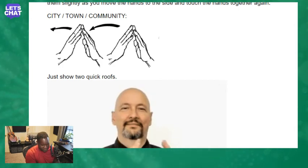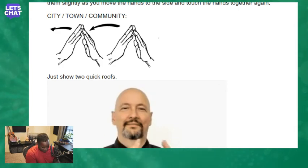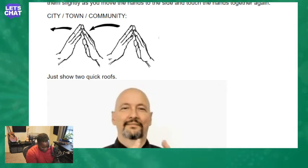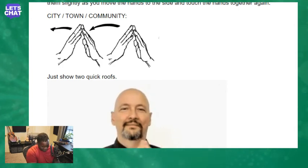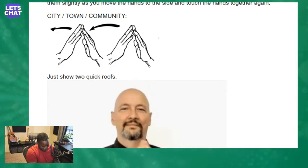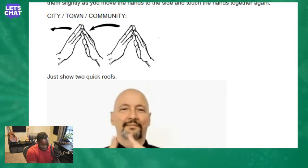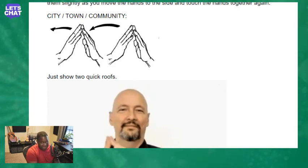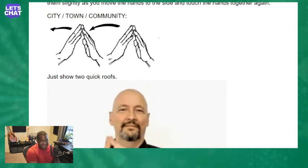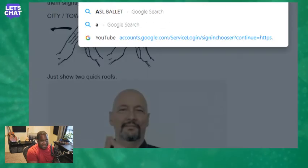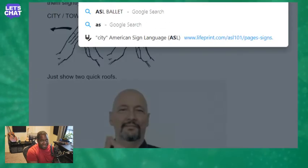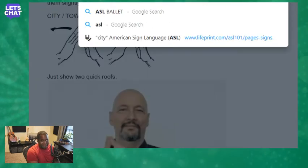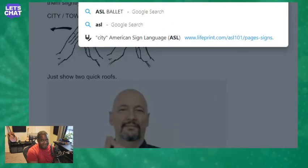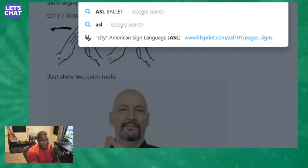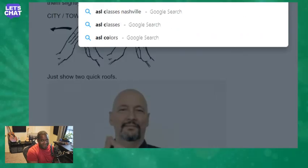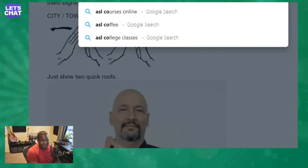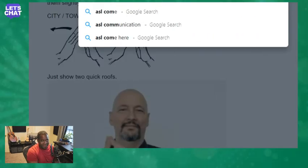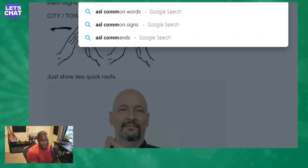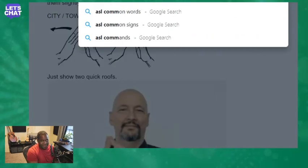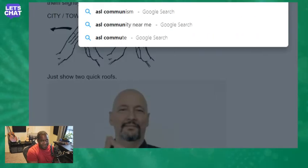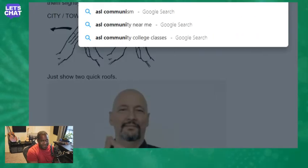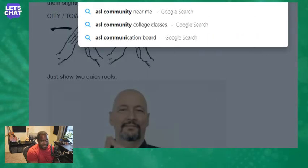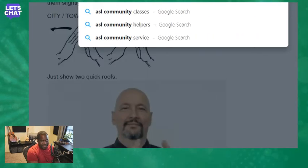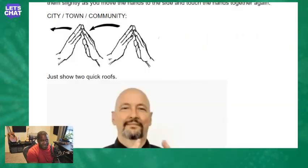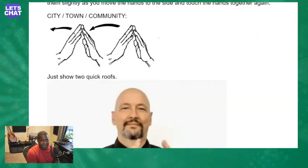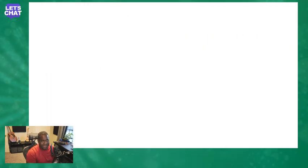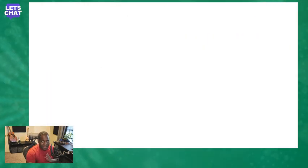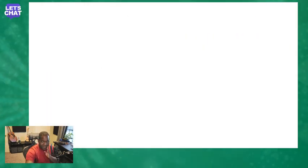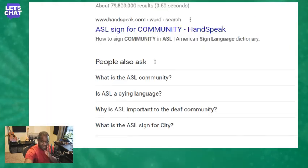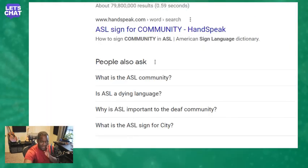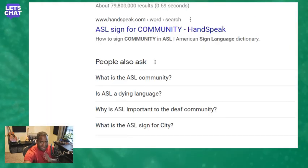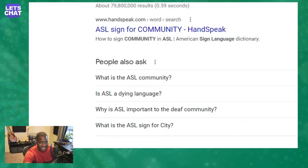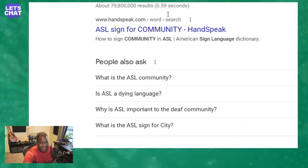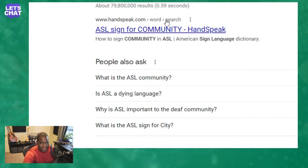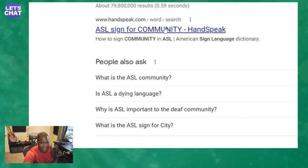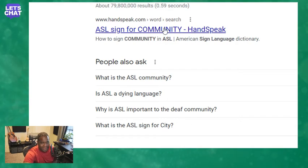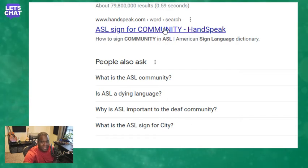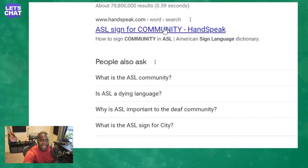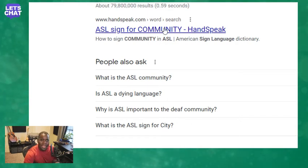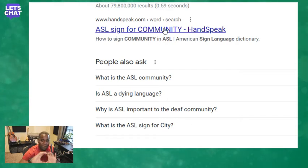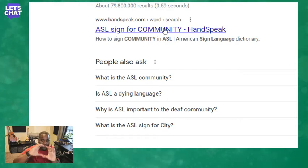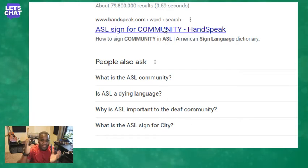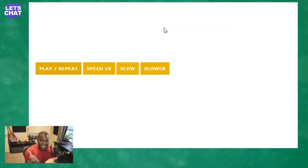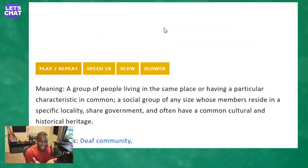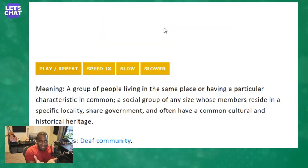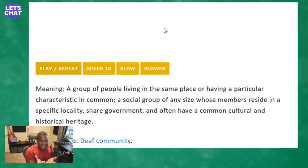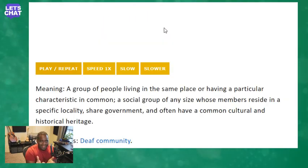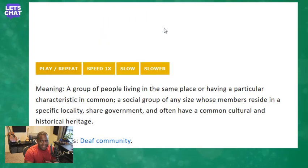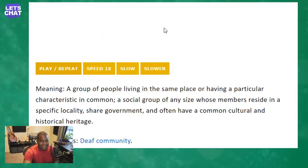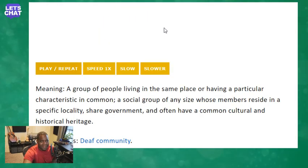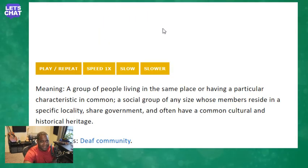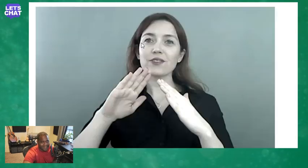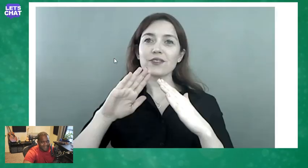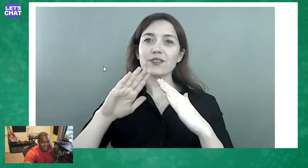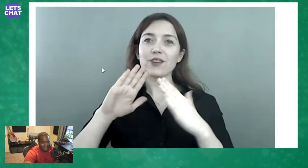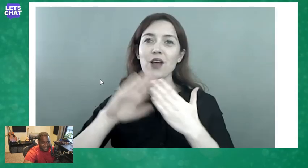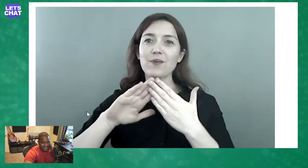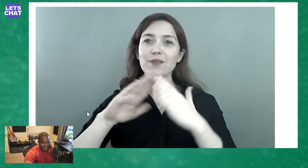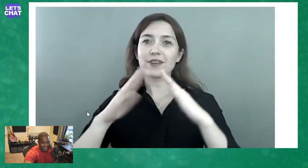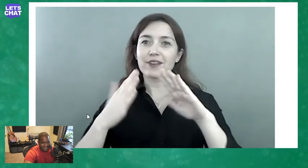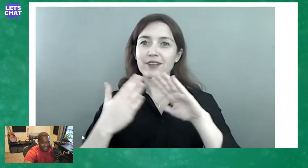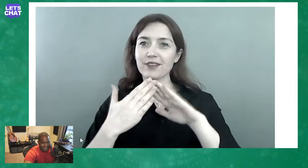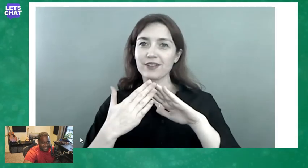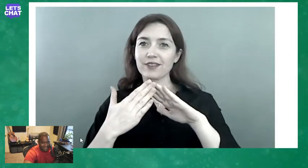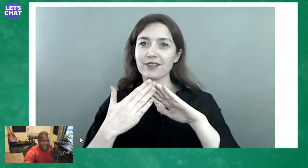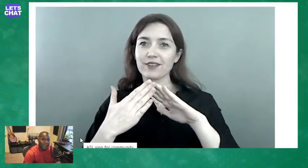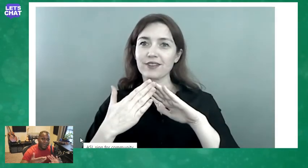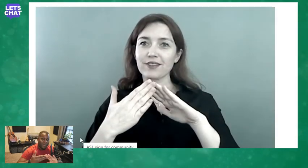too. ASL community. How would you sign ASL community? Would you say it like this?